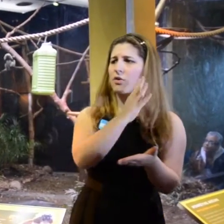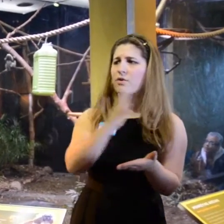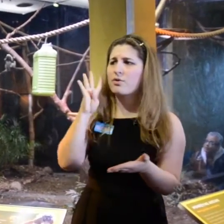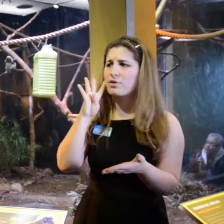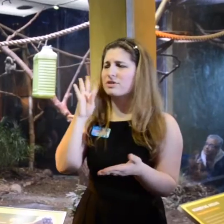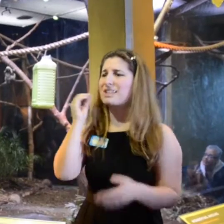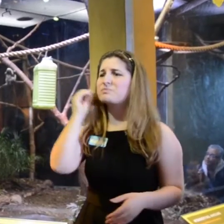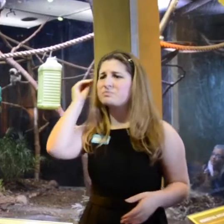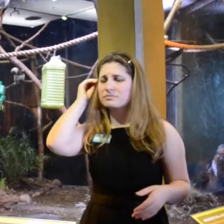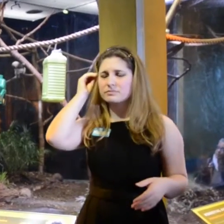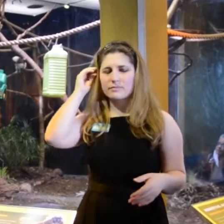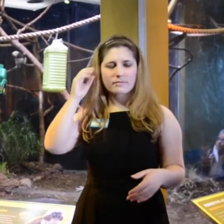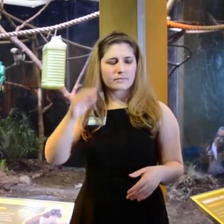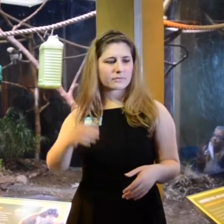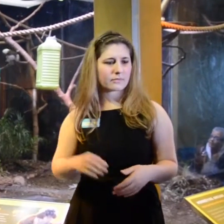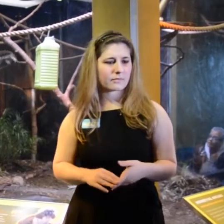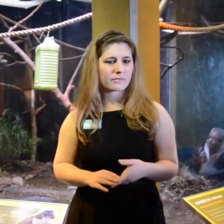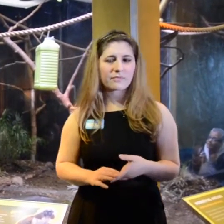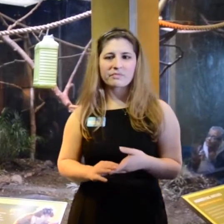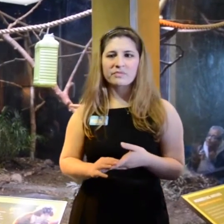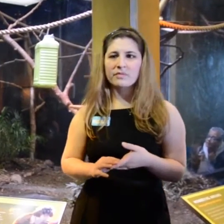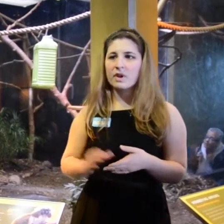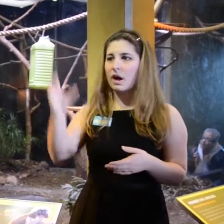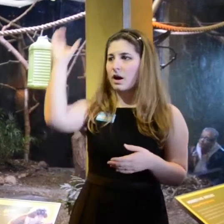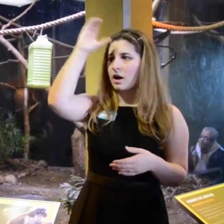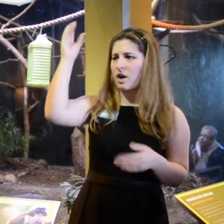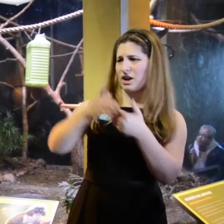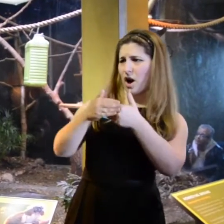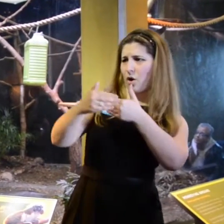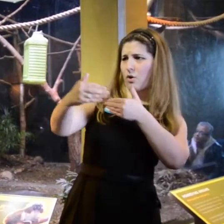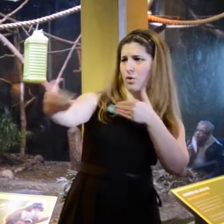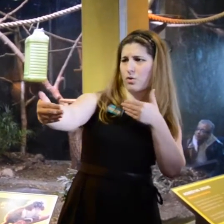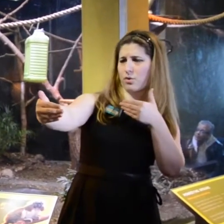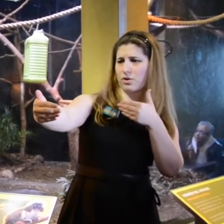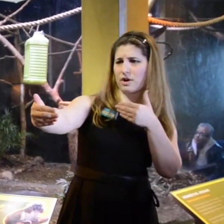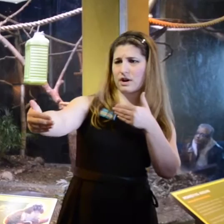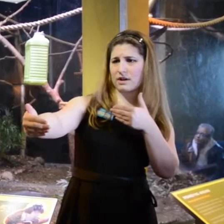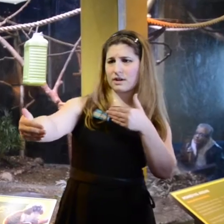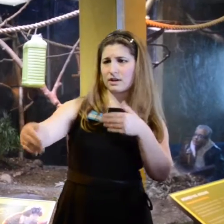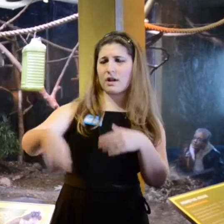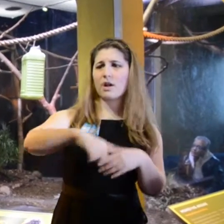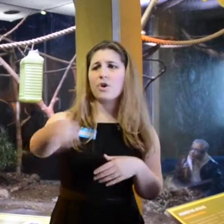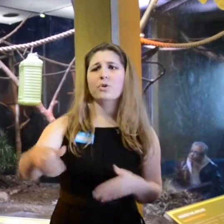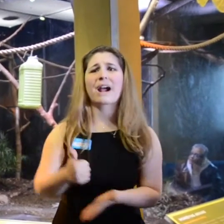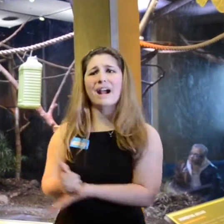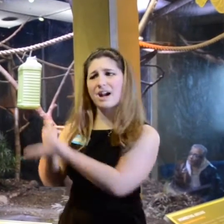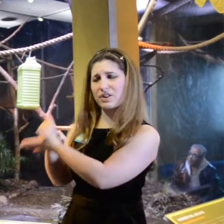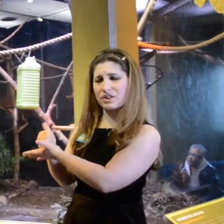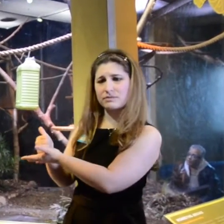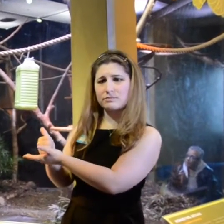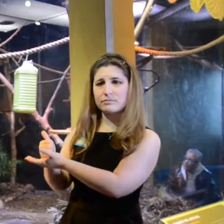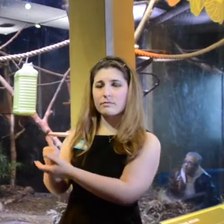Now I know Colombia has a pretty long plane ride from Jersey City but you guys can help the tamarinds today. If you do something to save